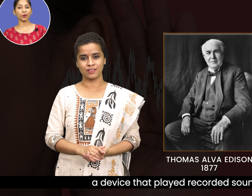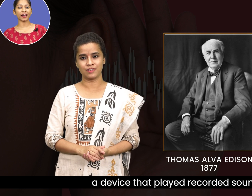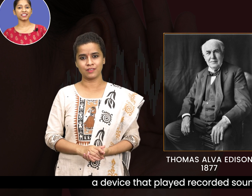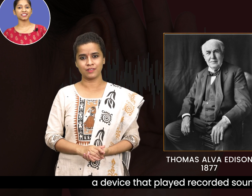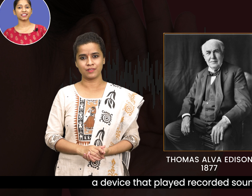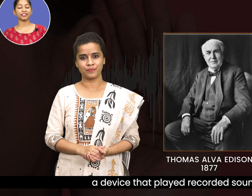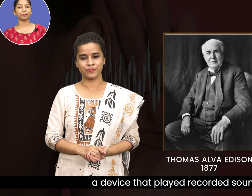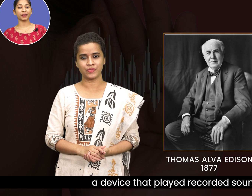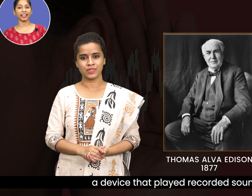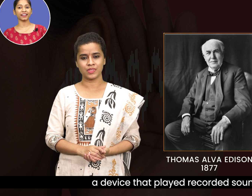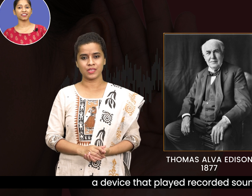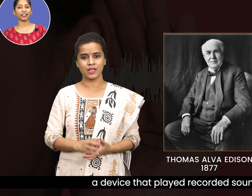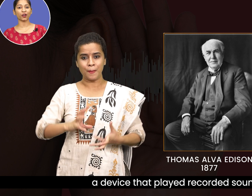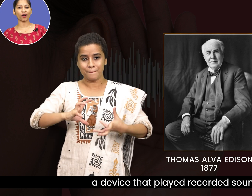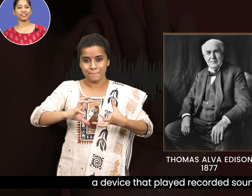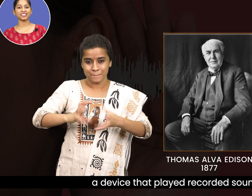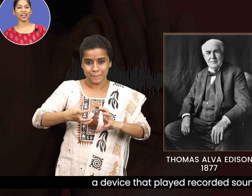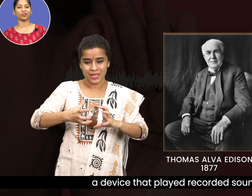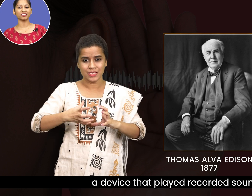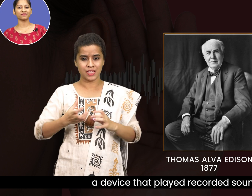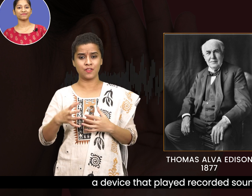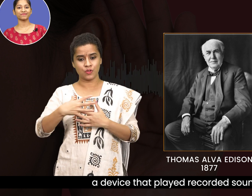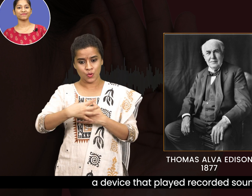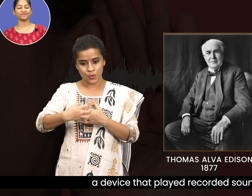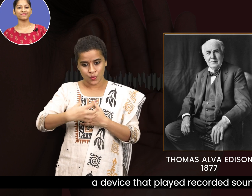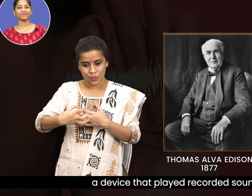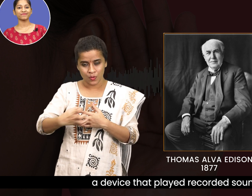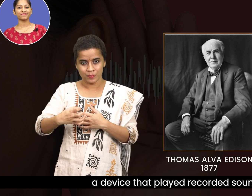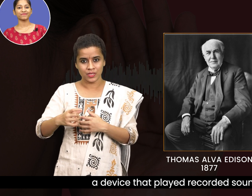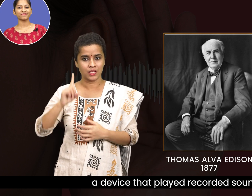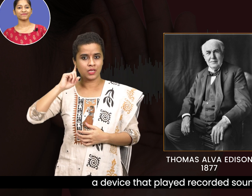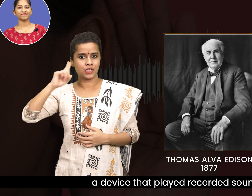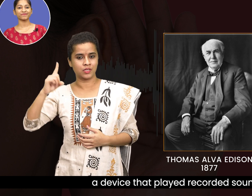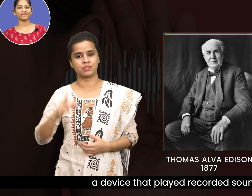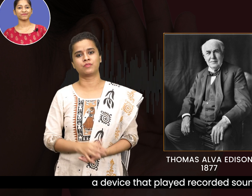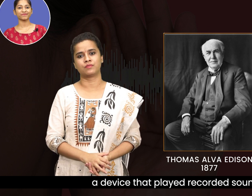a device that played recorded sound.